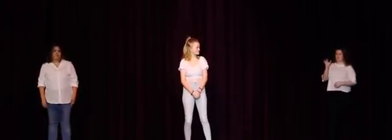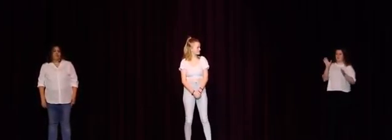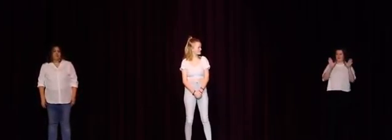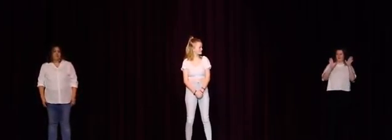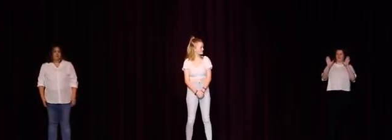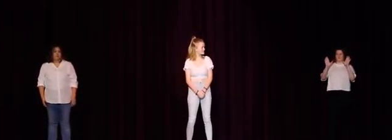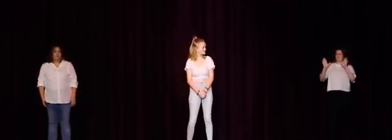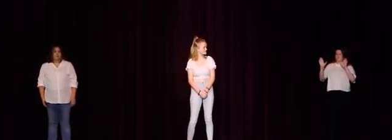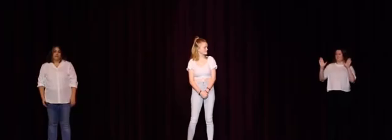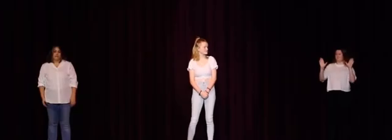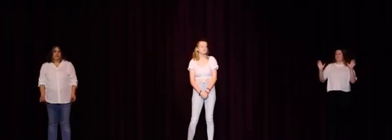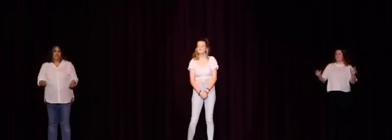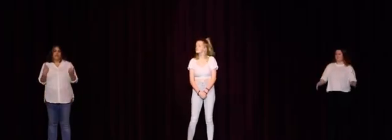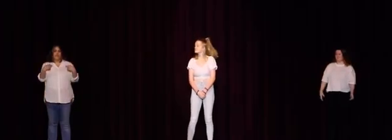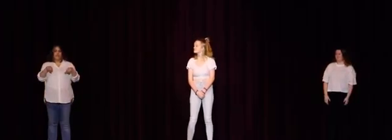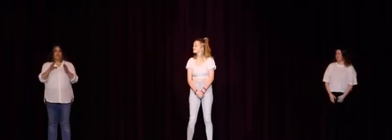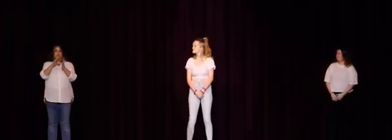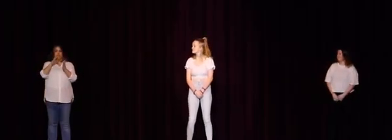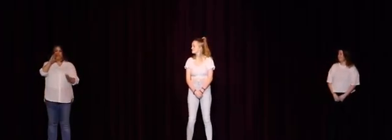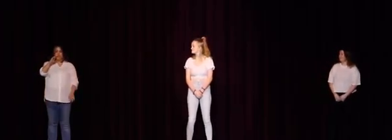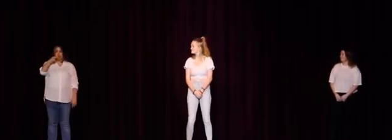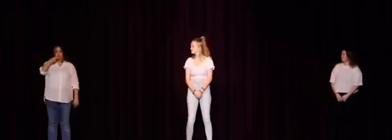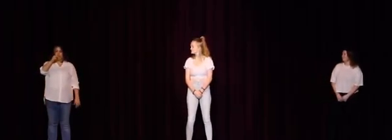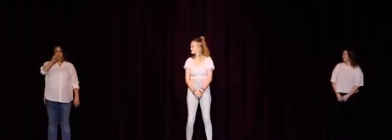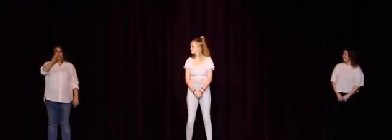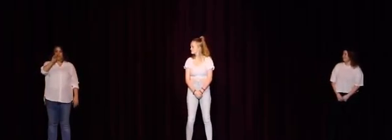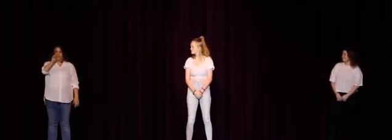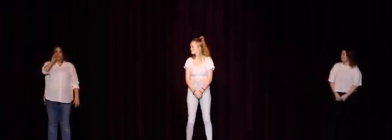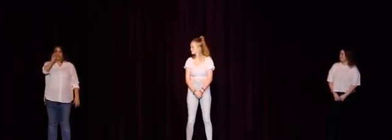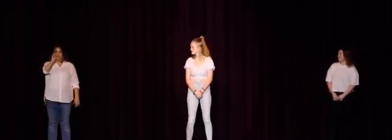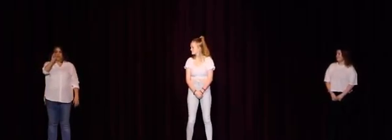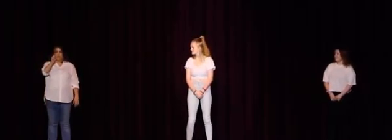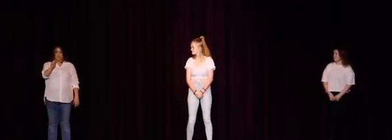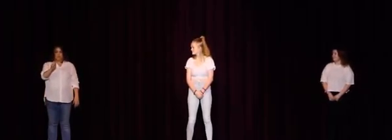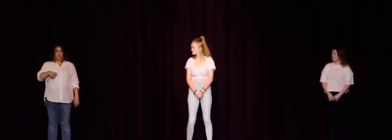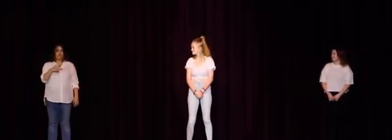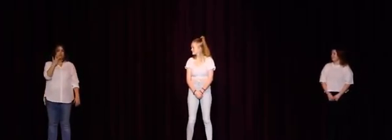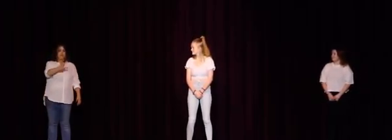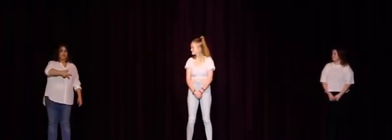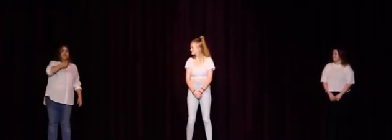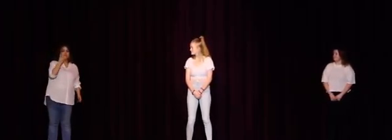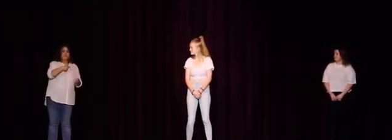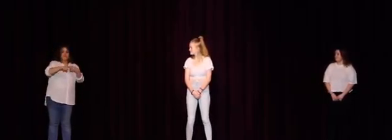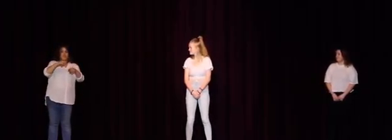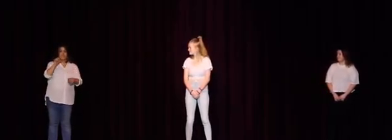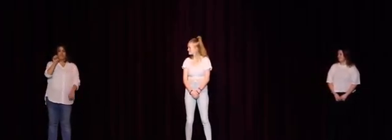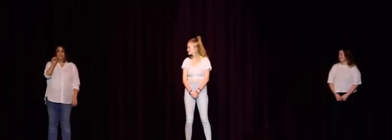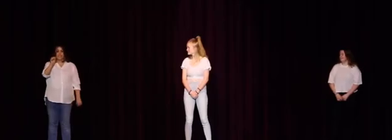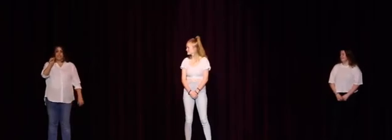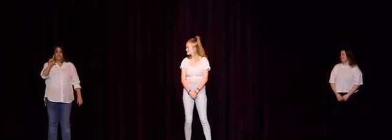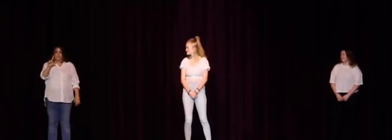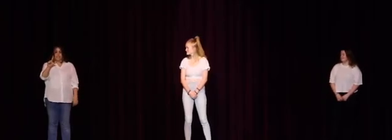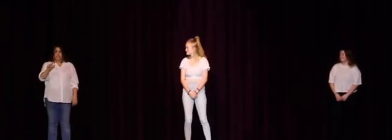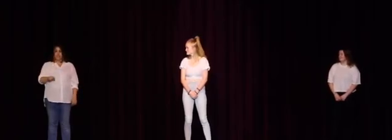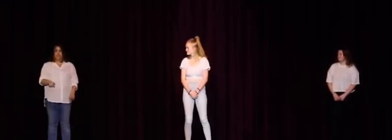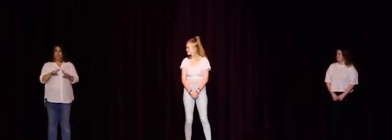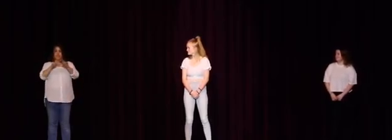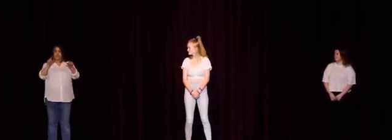like this. During the chorus, we will all three be using room ASL. But keep in mind